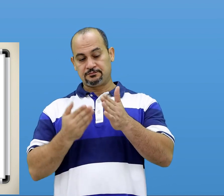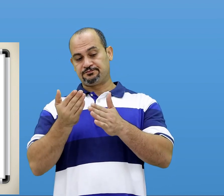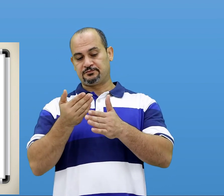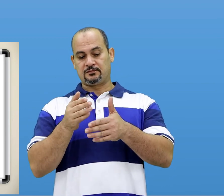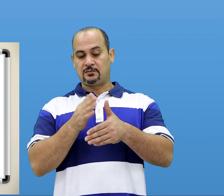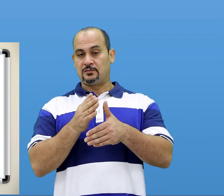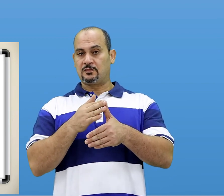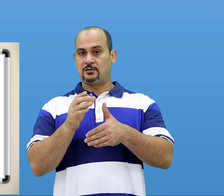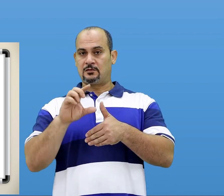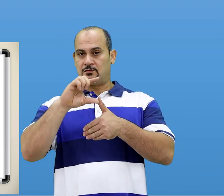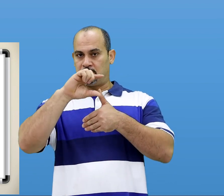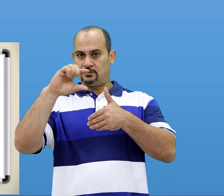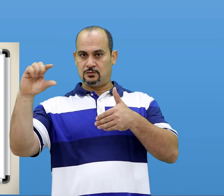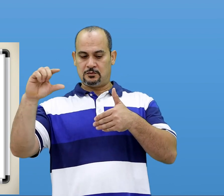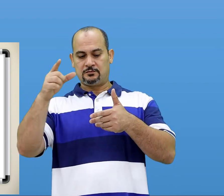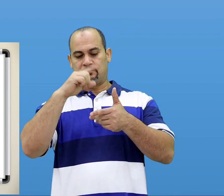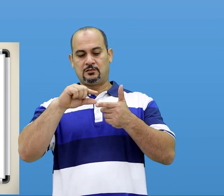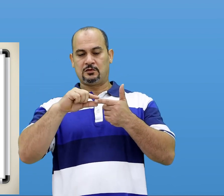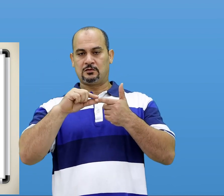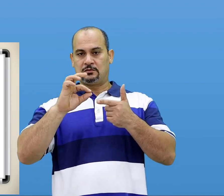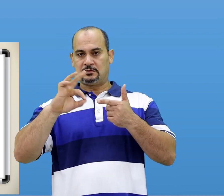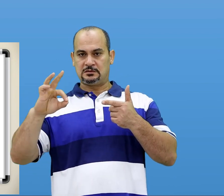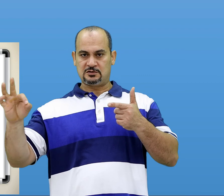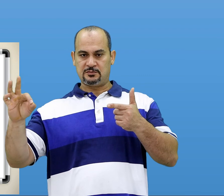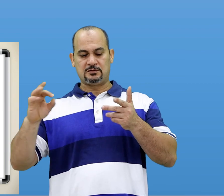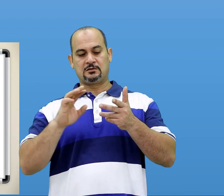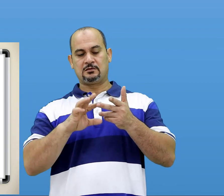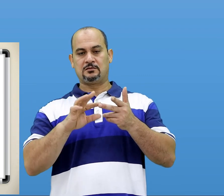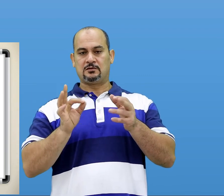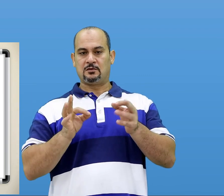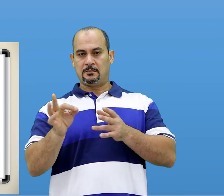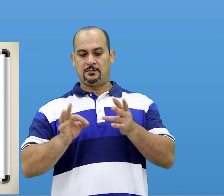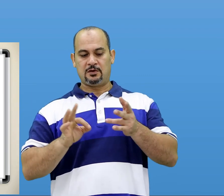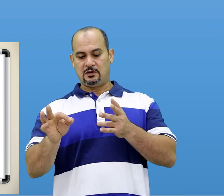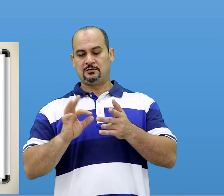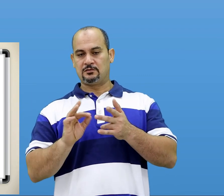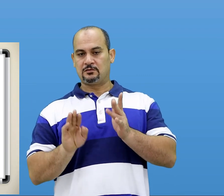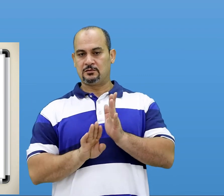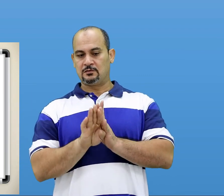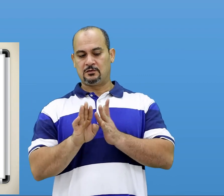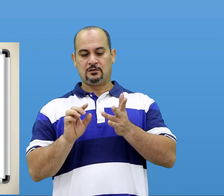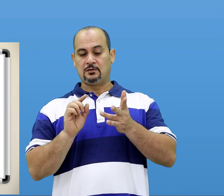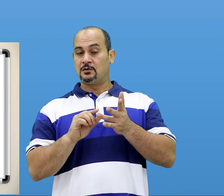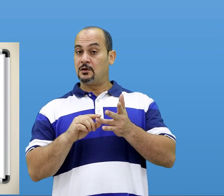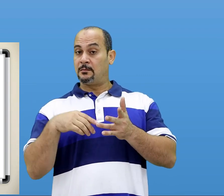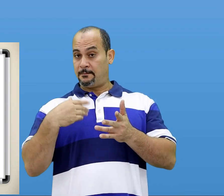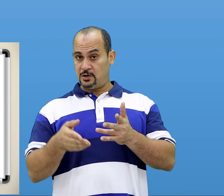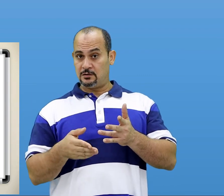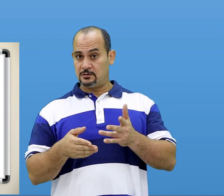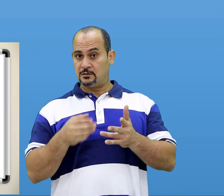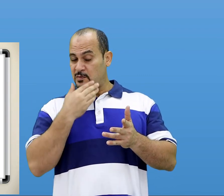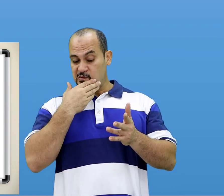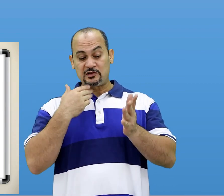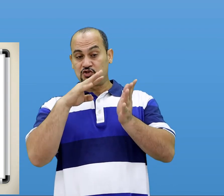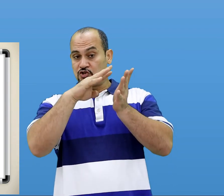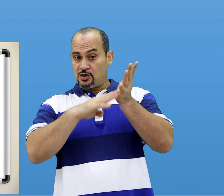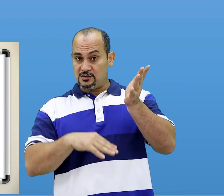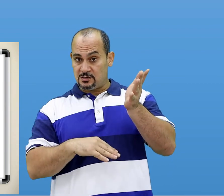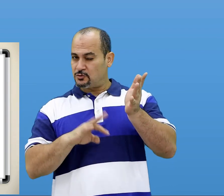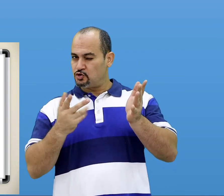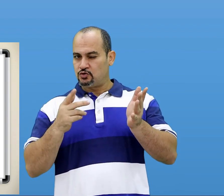Introduction, we wrote the hook, thesis statement, plan development. And also we talked about the